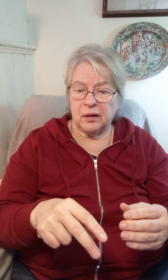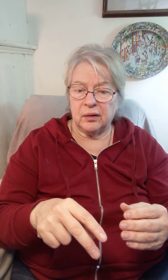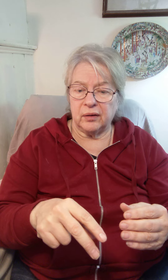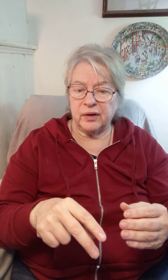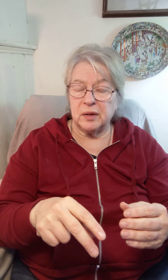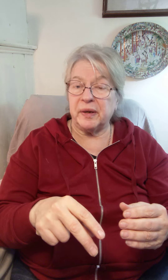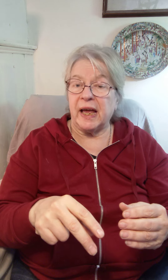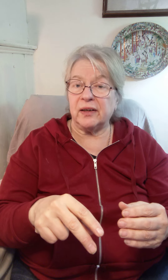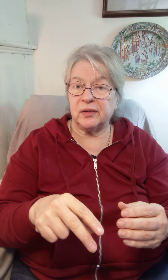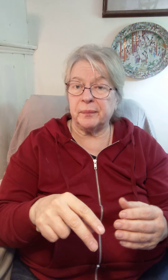I forgot the bananas.